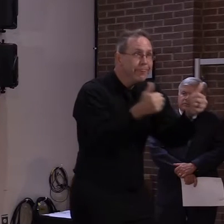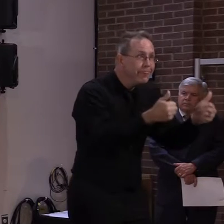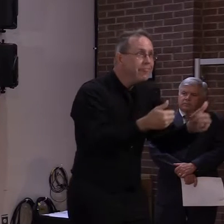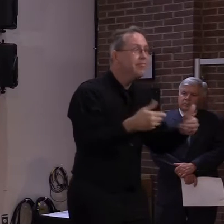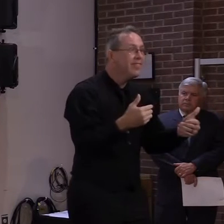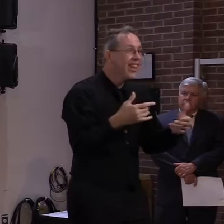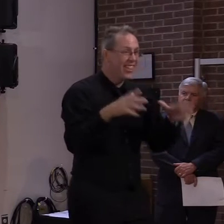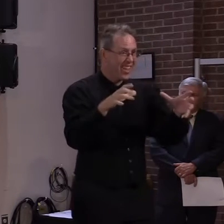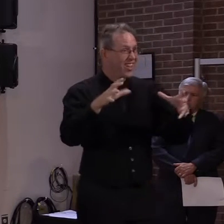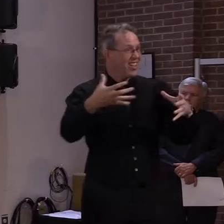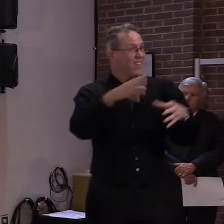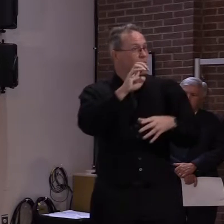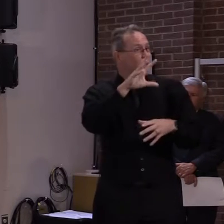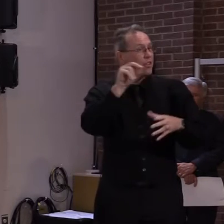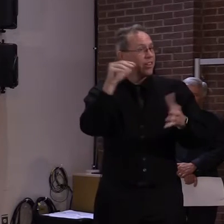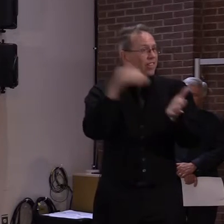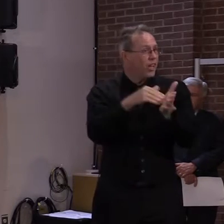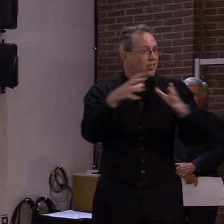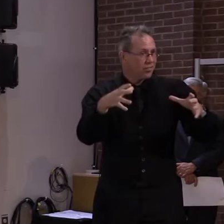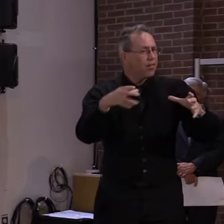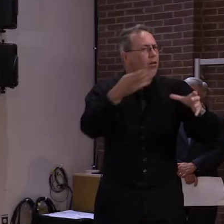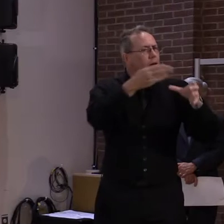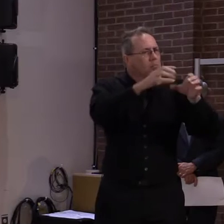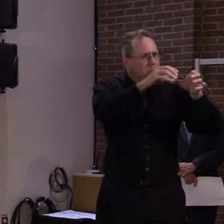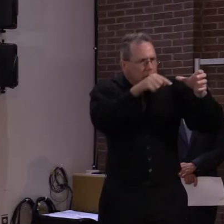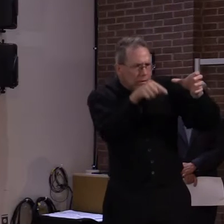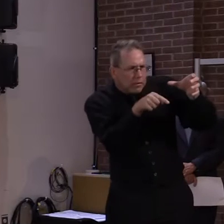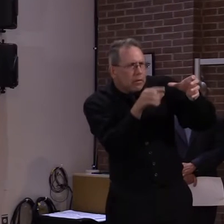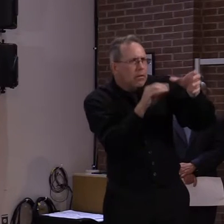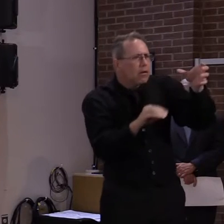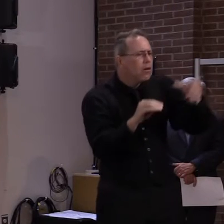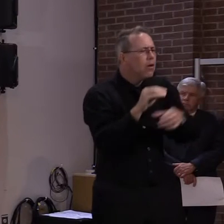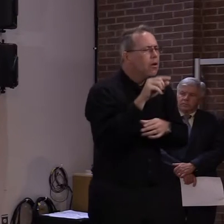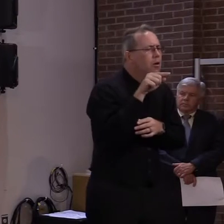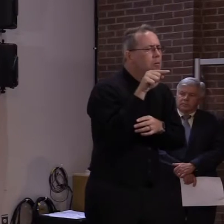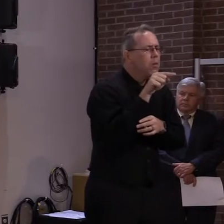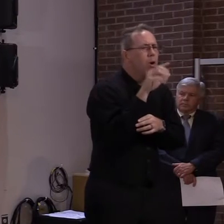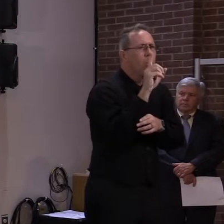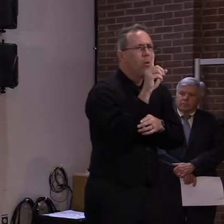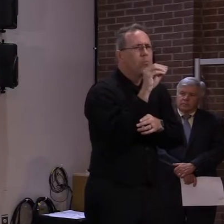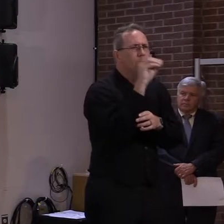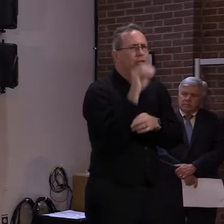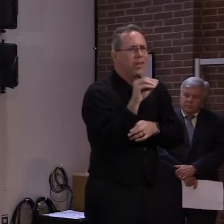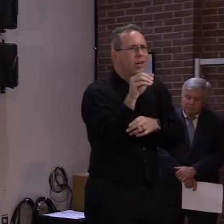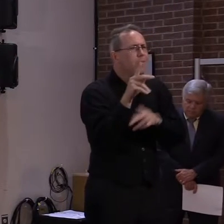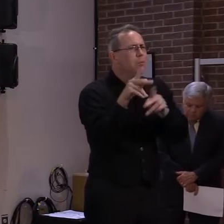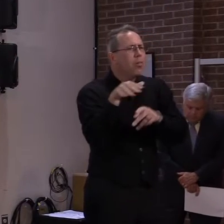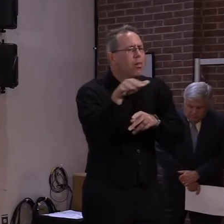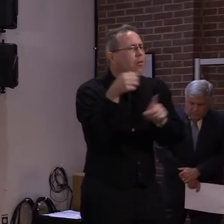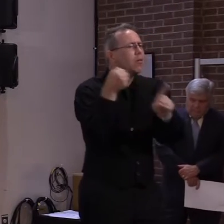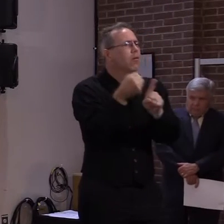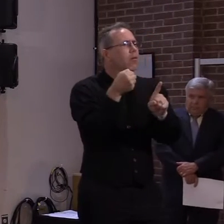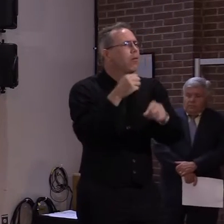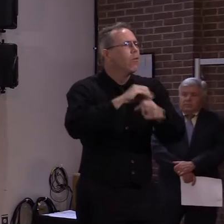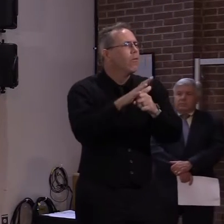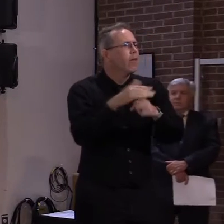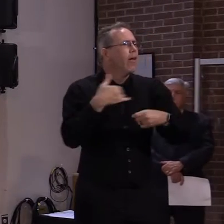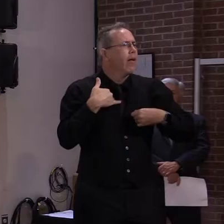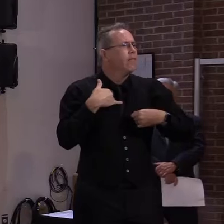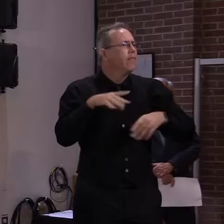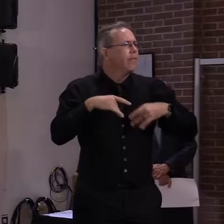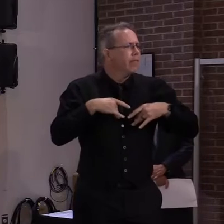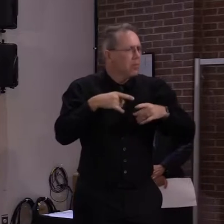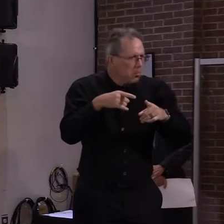1.1%, that's 0.1%, have gotten COVID. And of this same vaccinated group, only